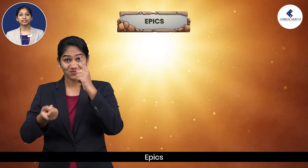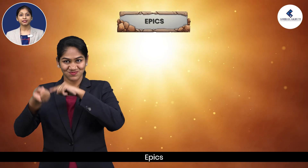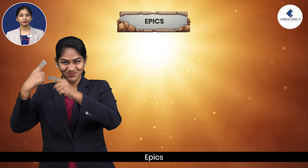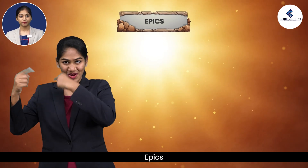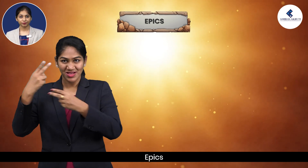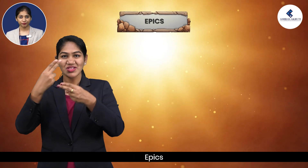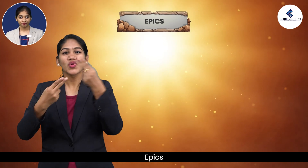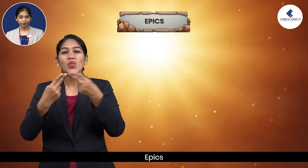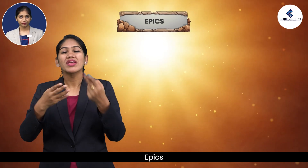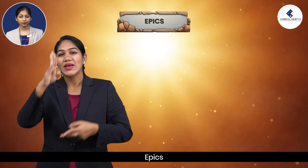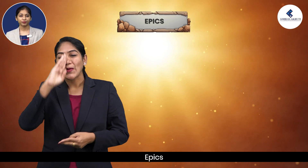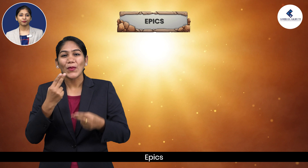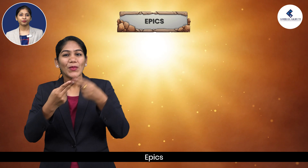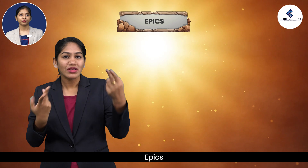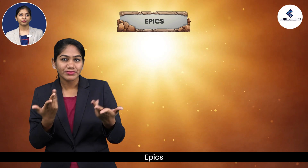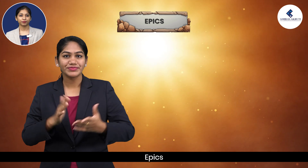Epics.